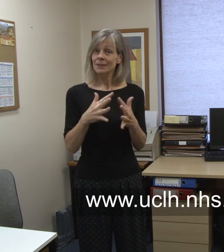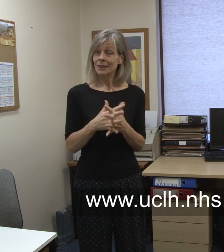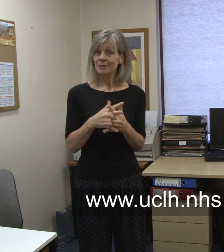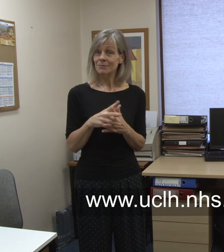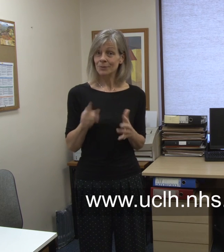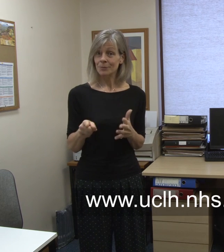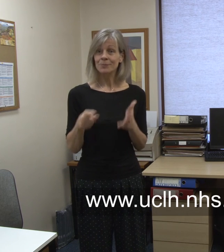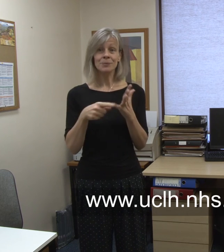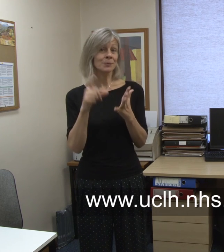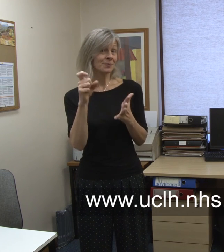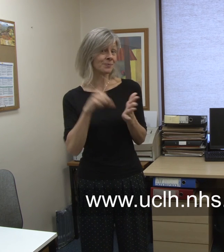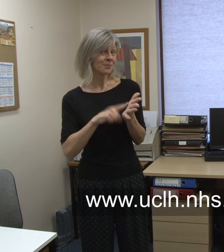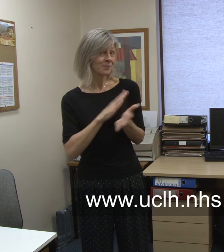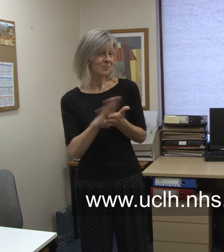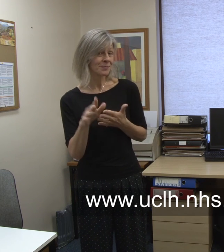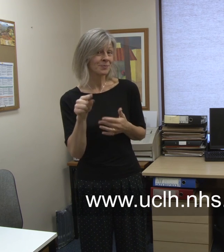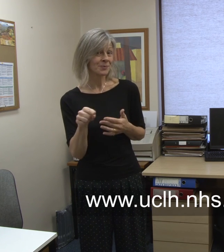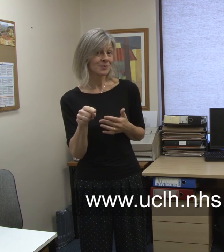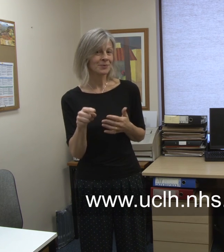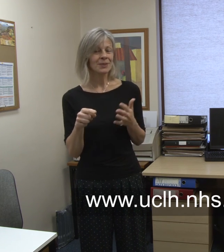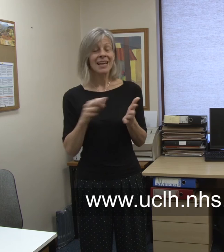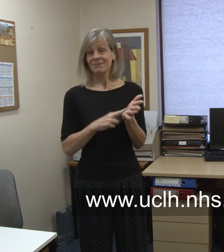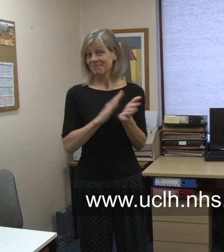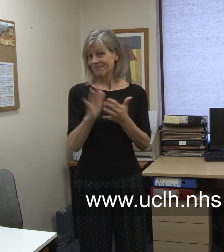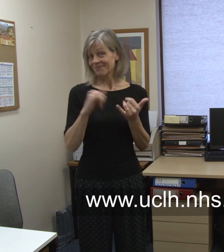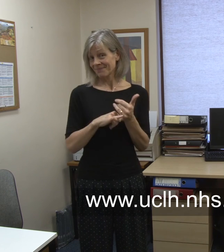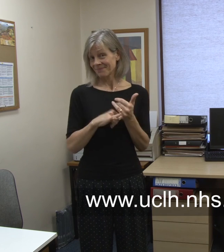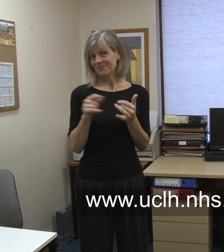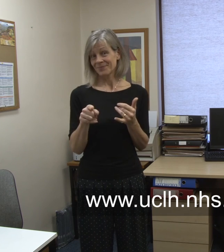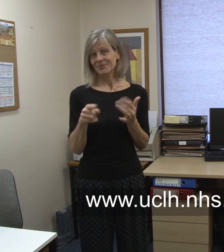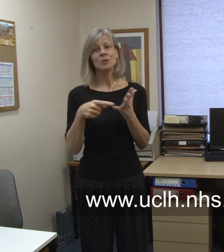.uclh.nhs.uk